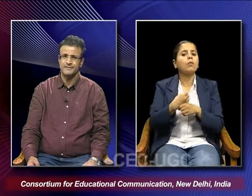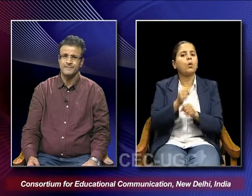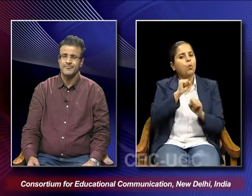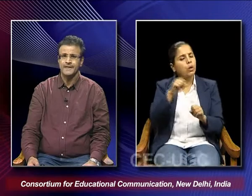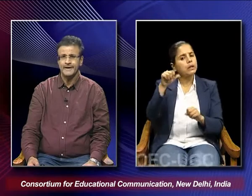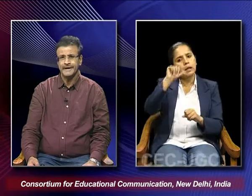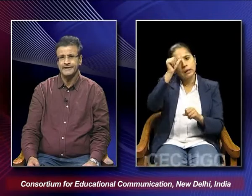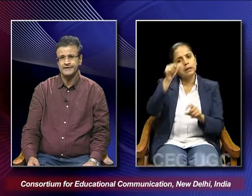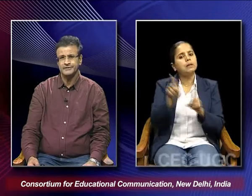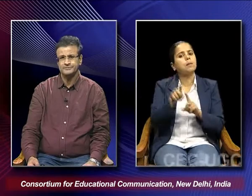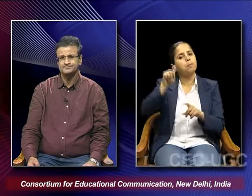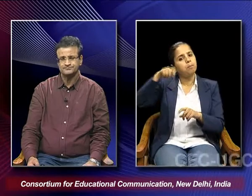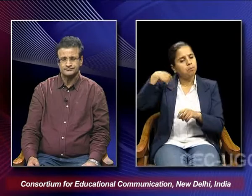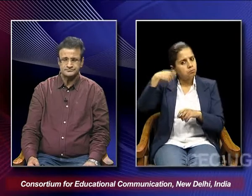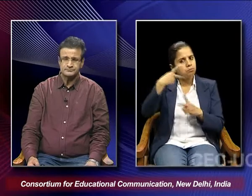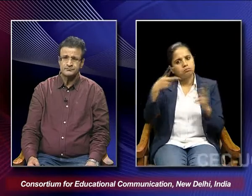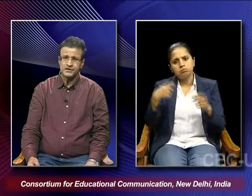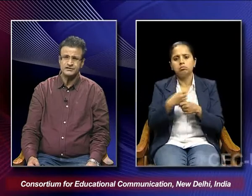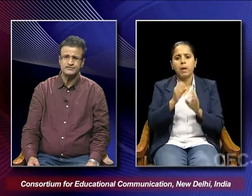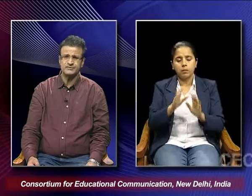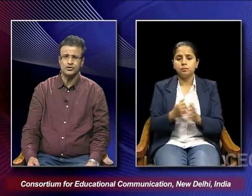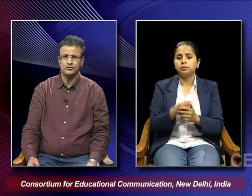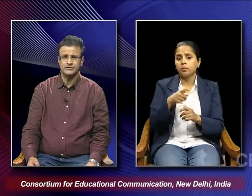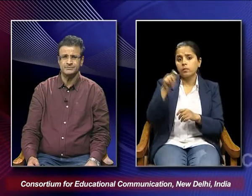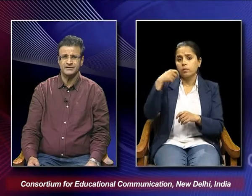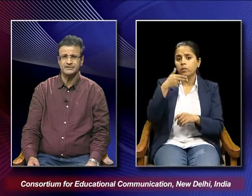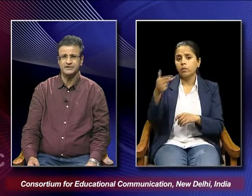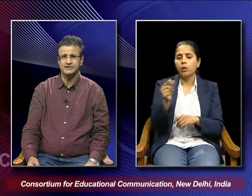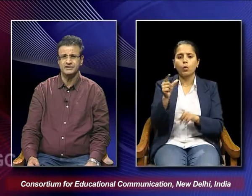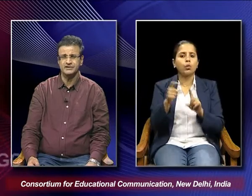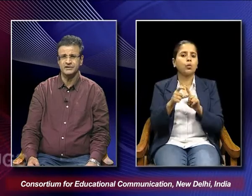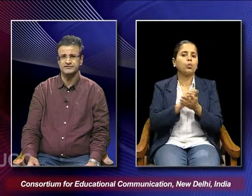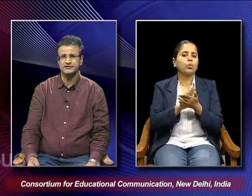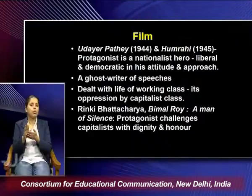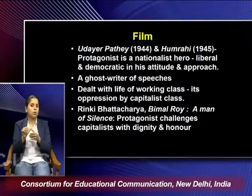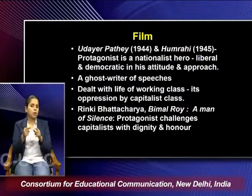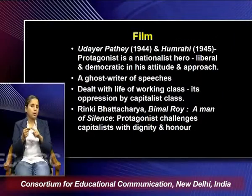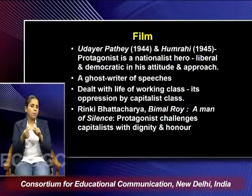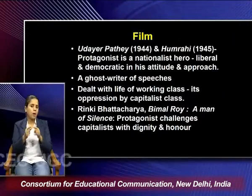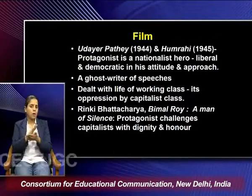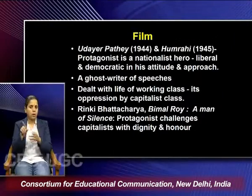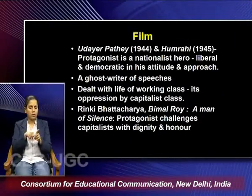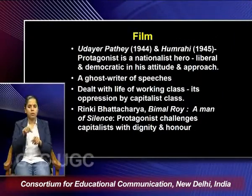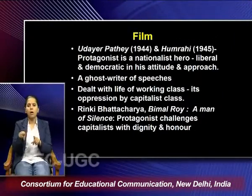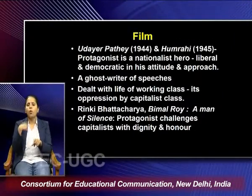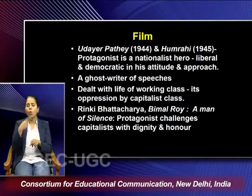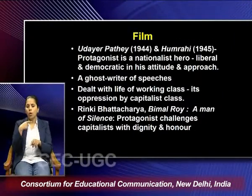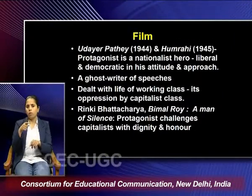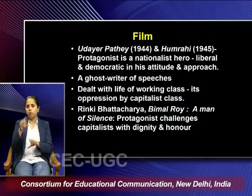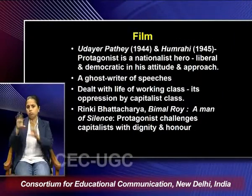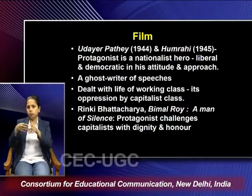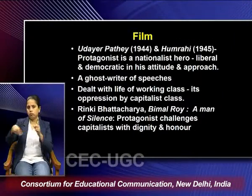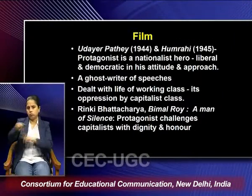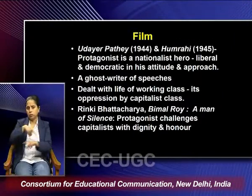well. And in this film called Udair Pathe, he dealt with the theme of the working class and